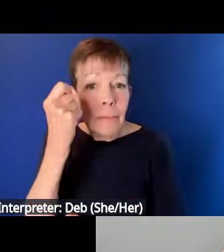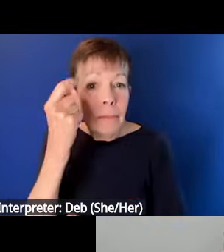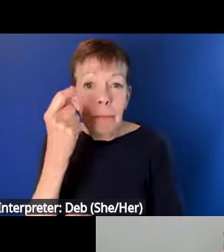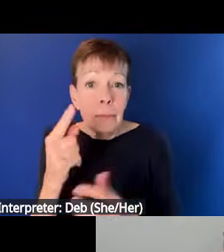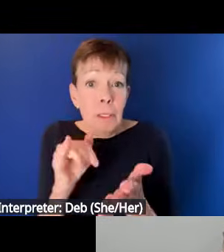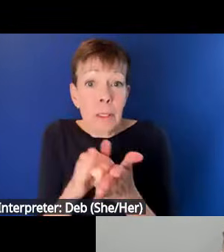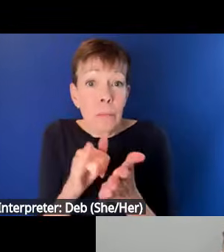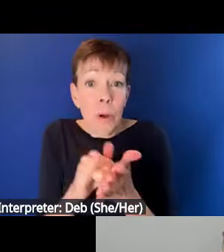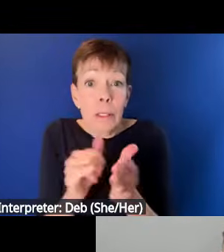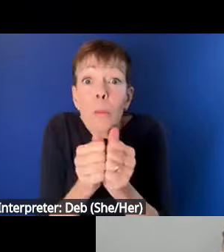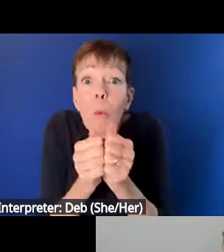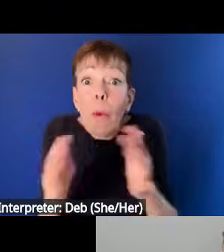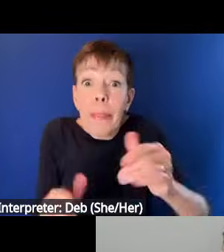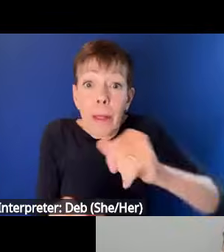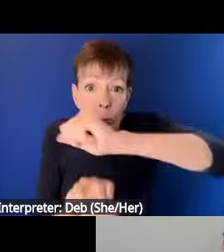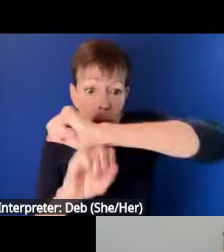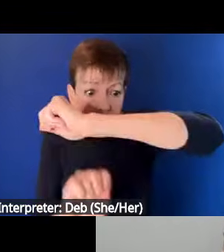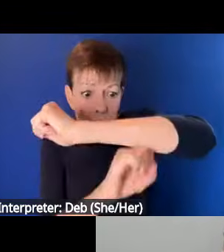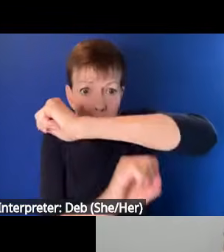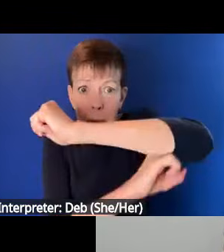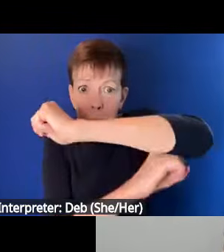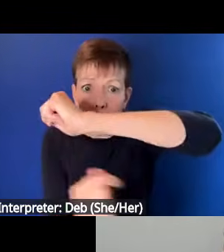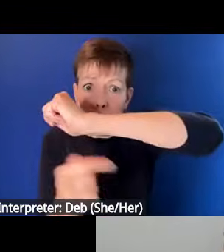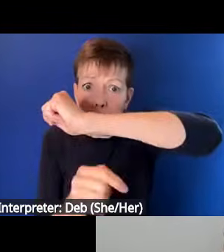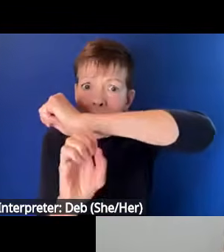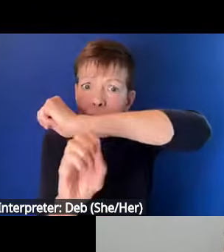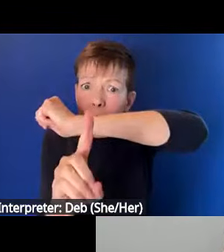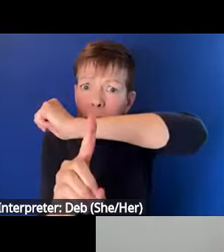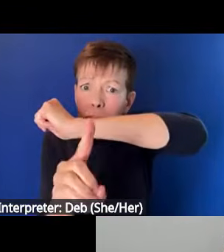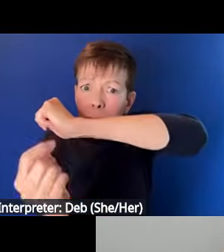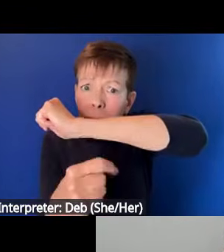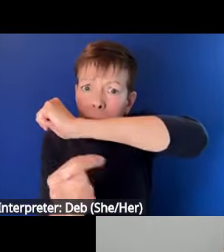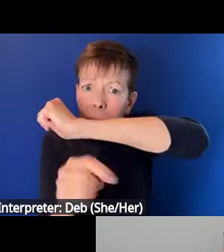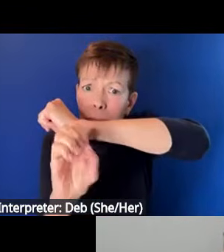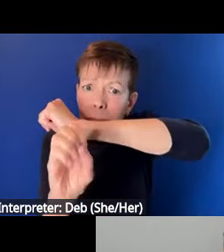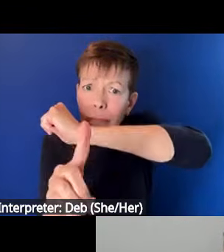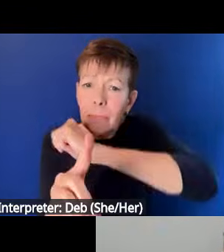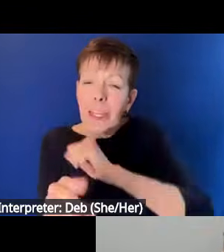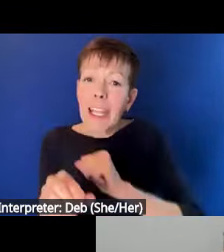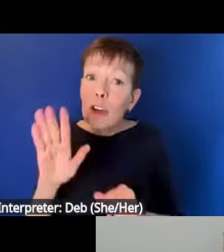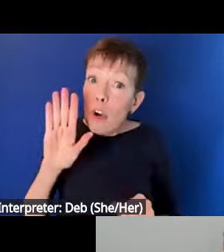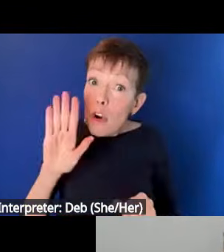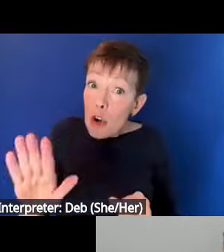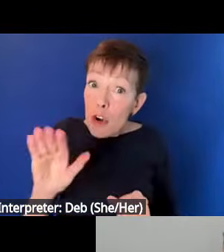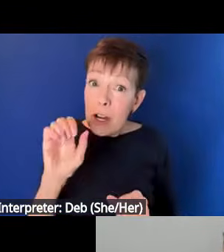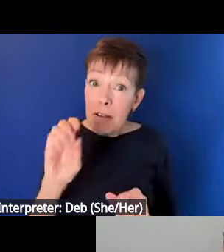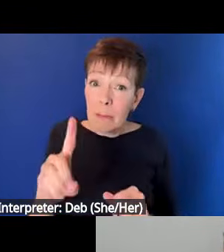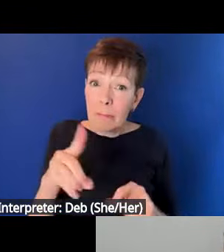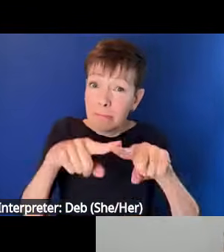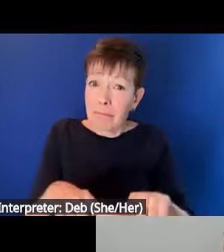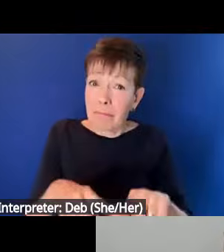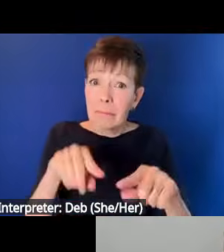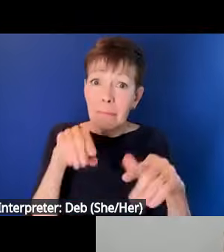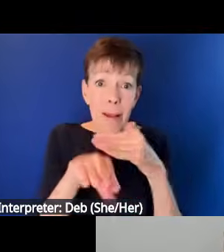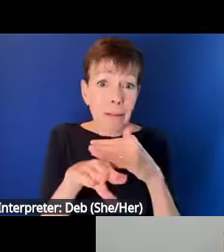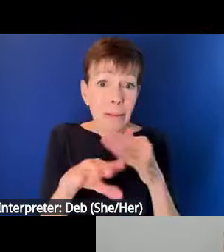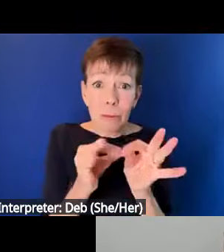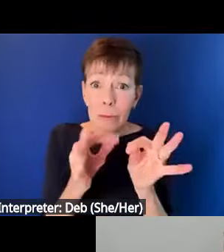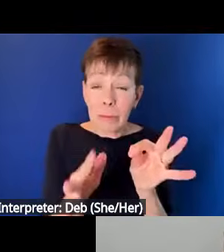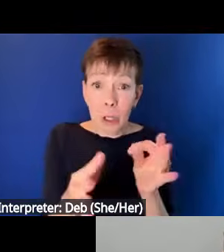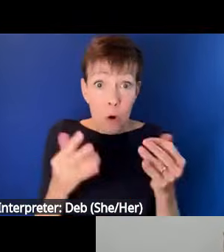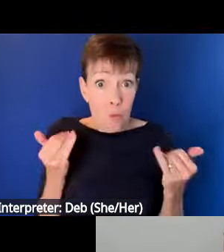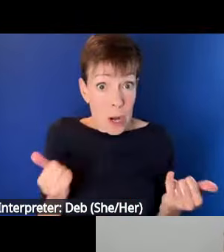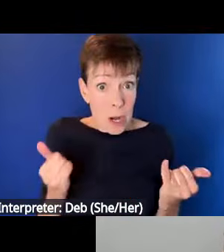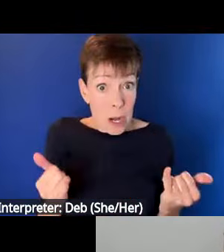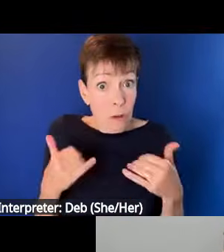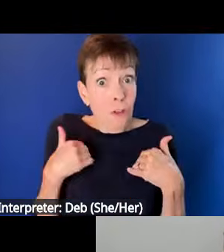without an education, and her education is dependent on access to her interpreter. Right now she has that, and as I said,